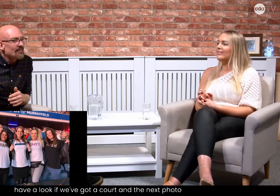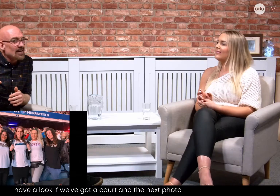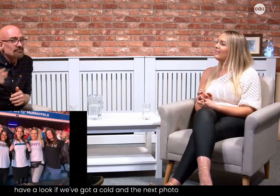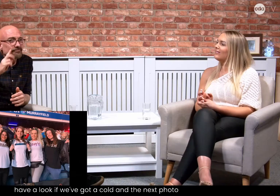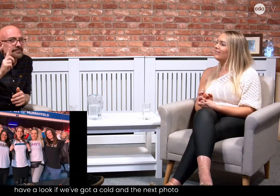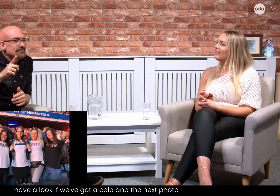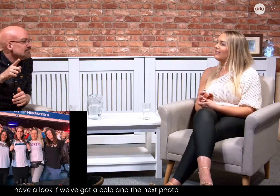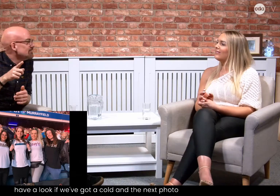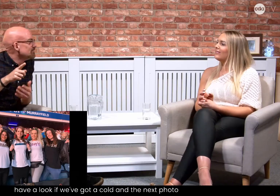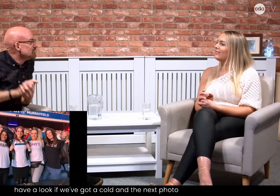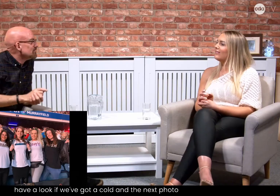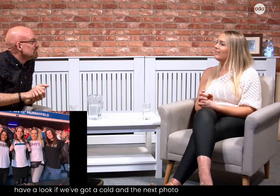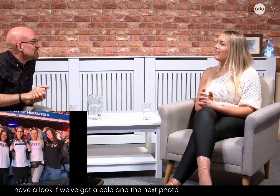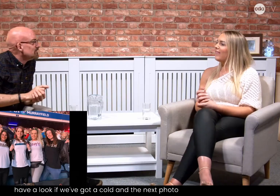So what's happening there?